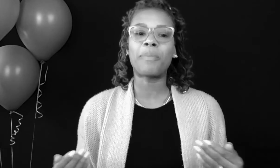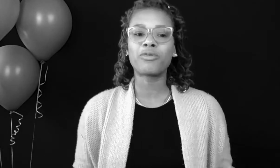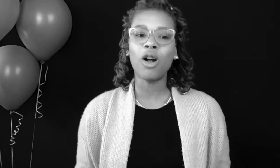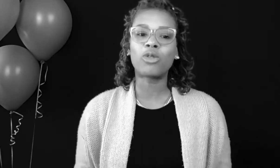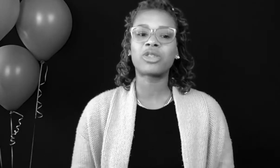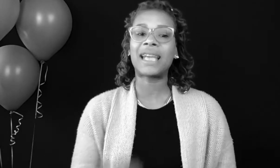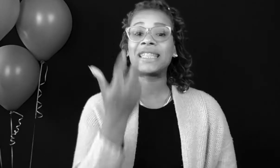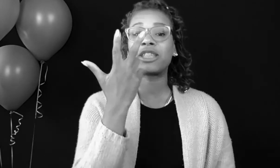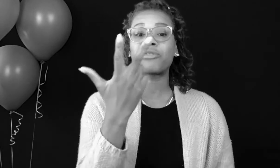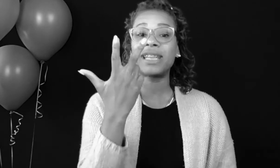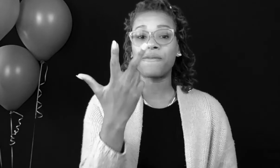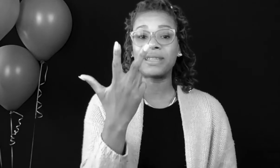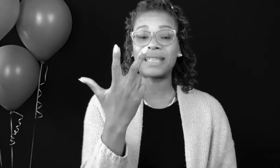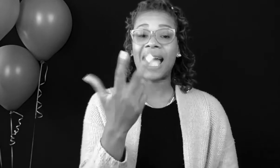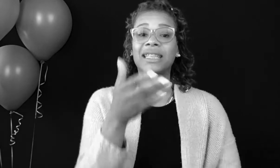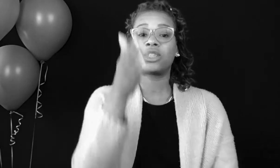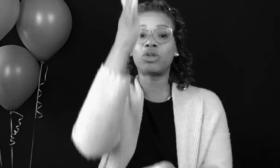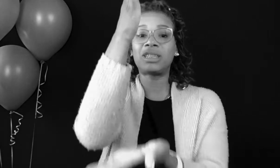roll. So that's 3 different signs. So stop,